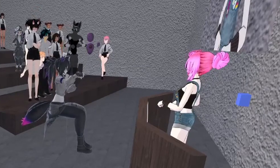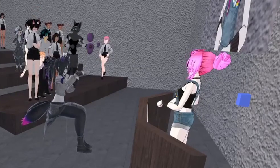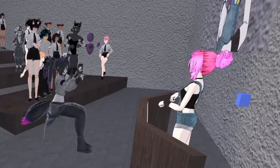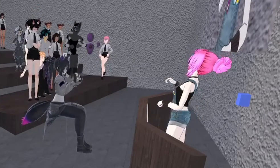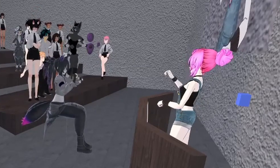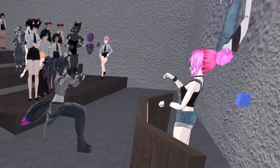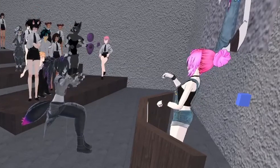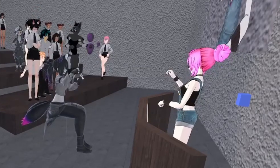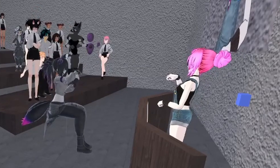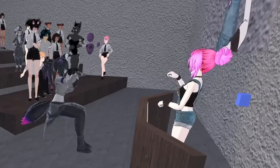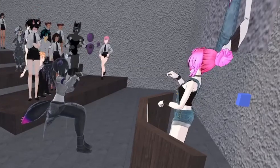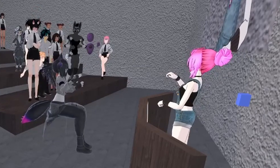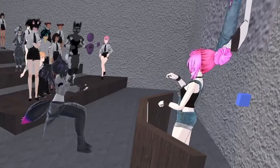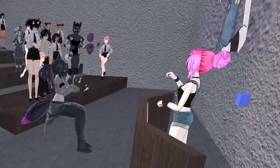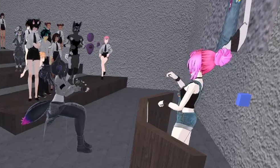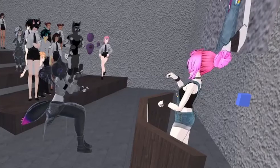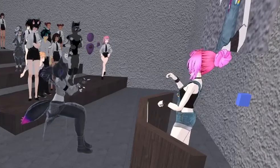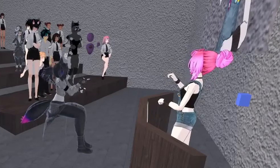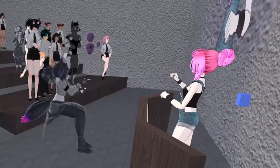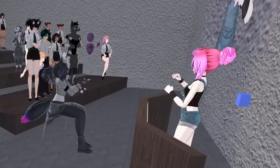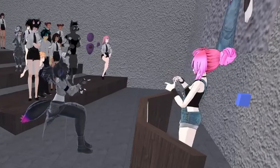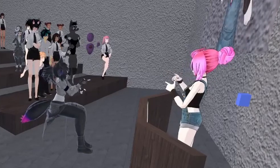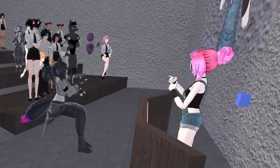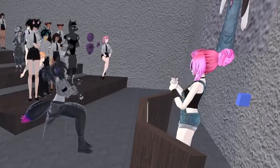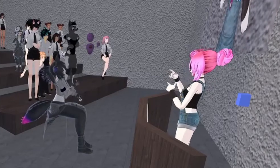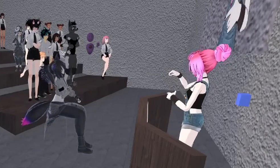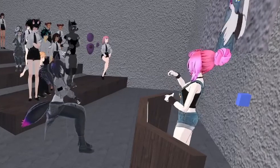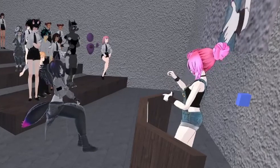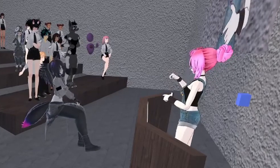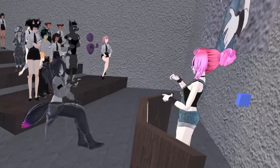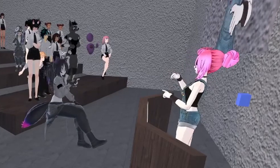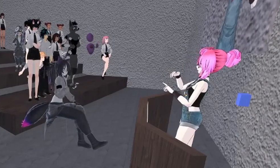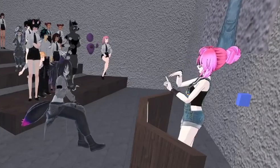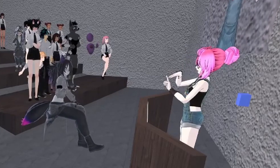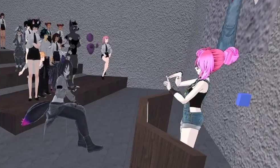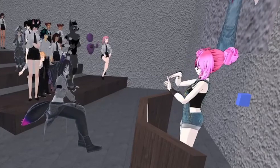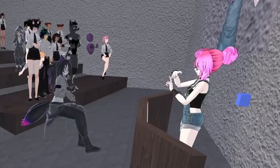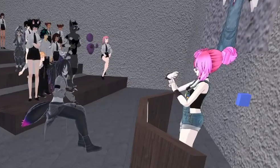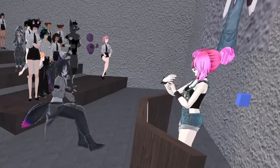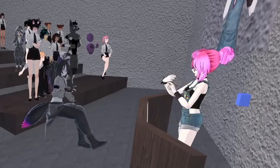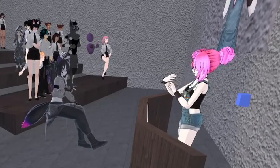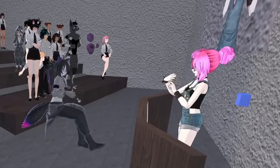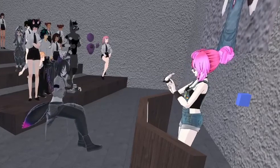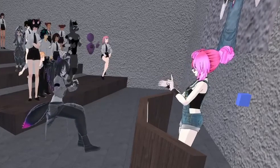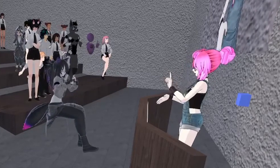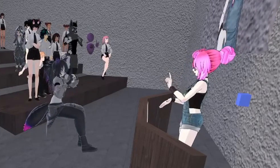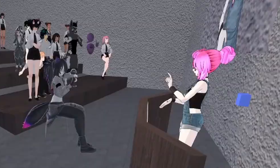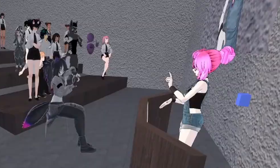For context, yes. Yes. So there's two different signs. Correct, yes. So there's context, like this. So this is